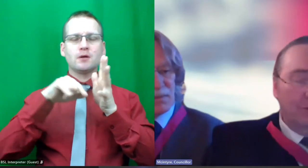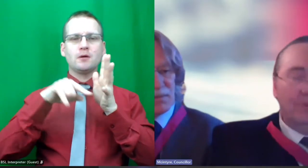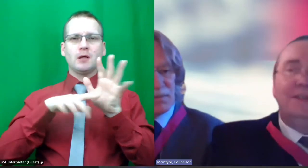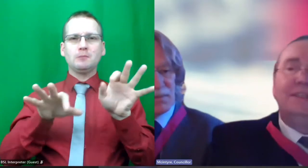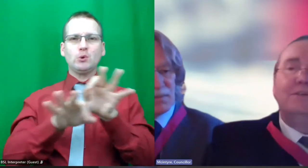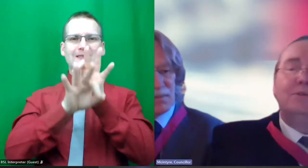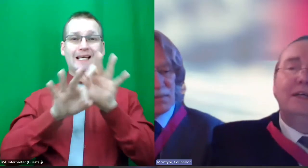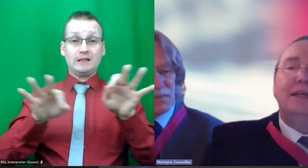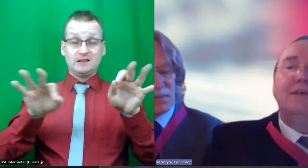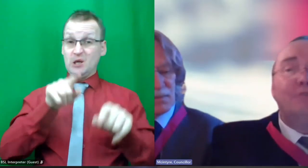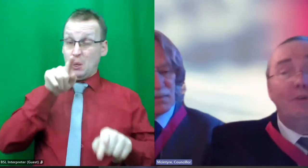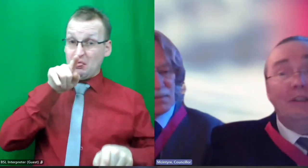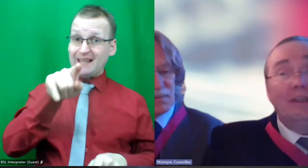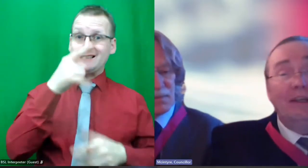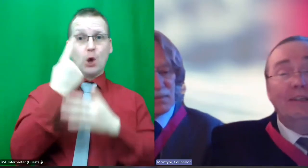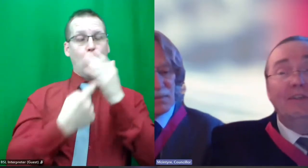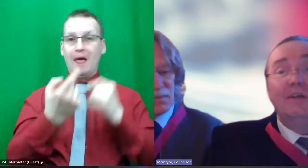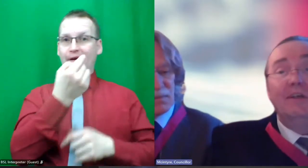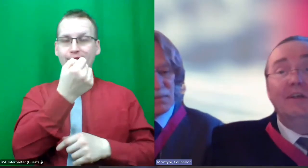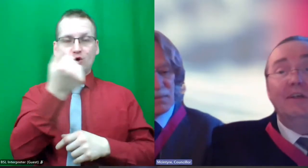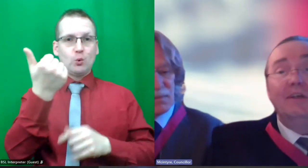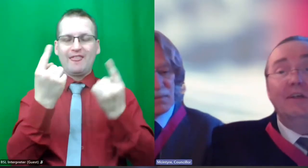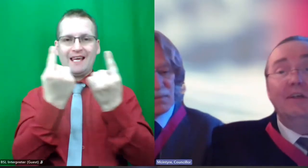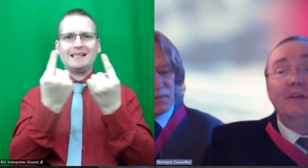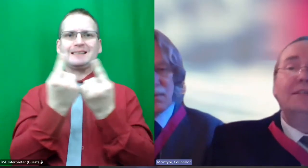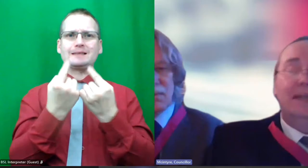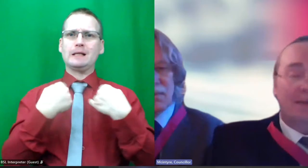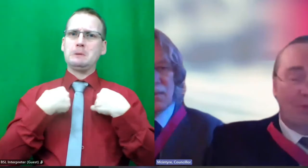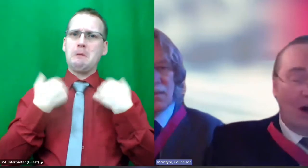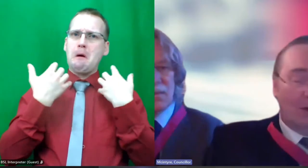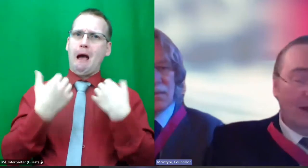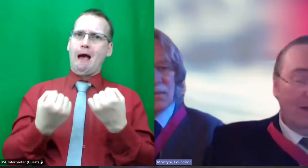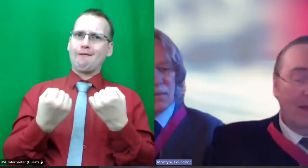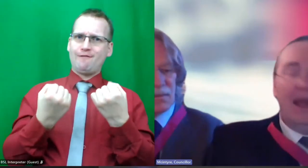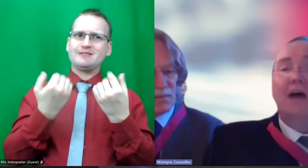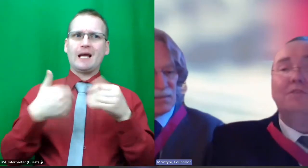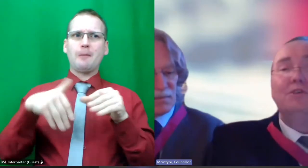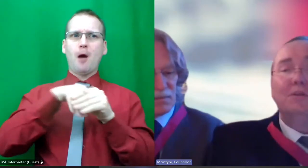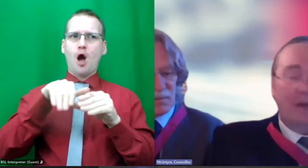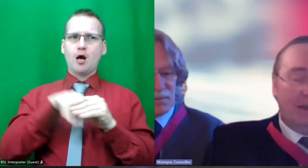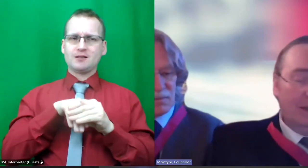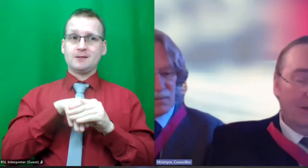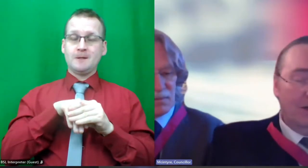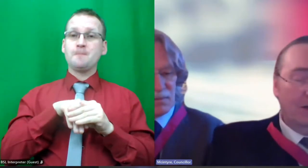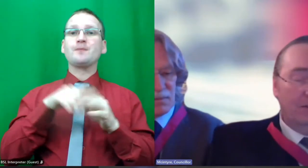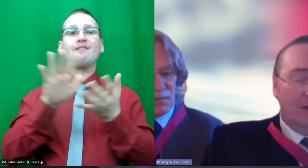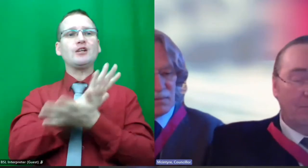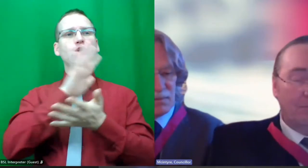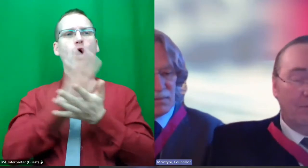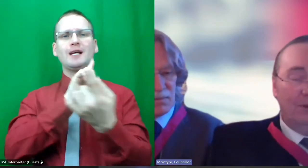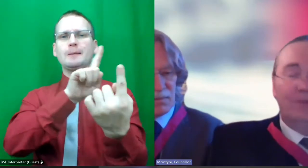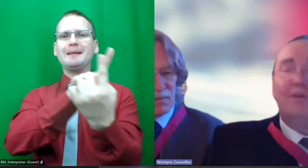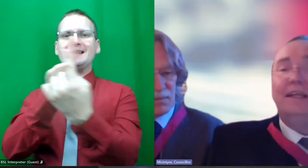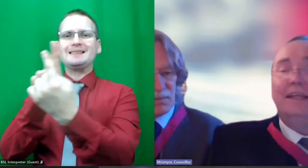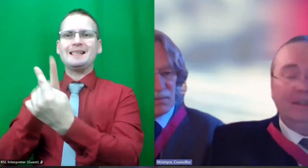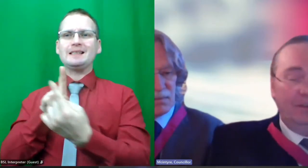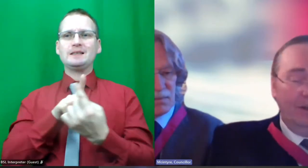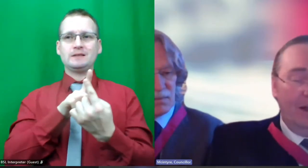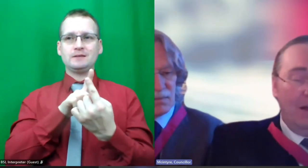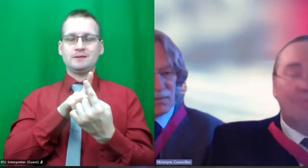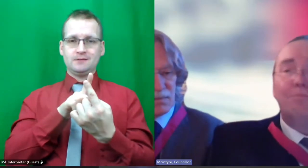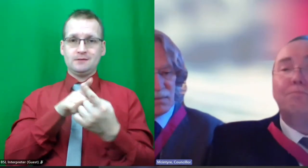So these are only a few things that I have taken part with. I've enjoyed meeting the